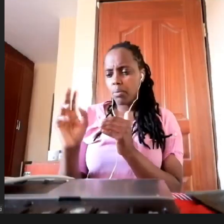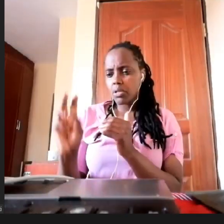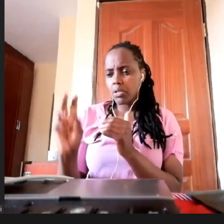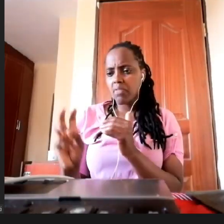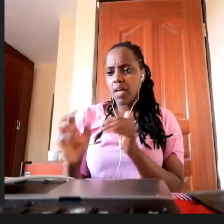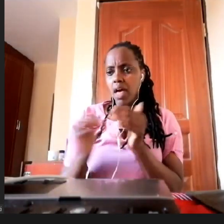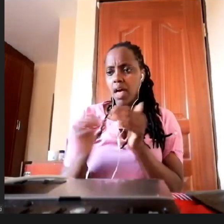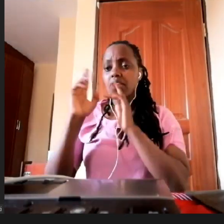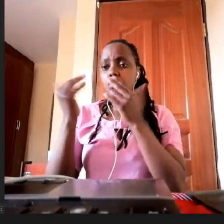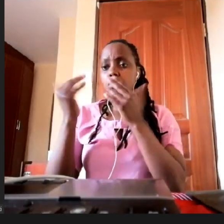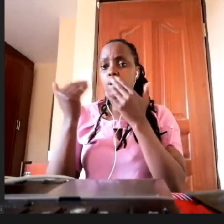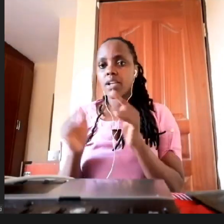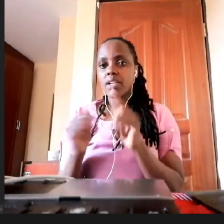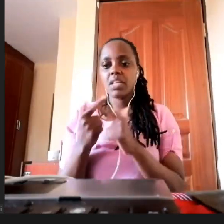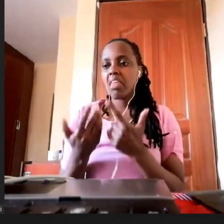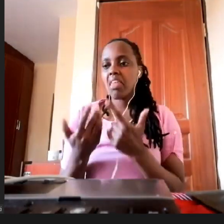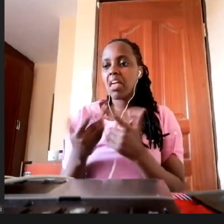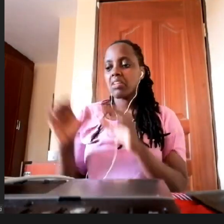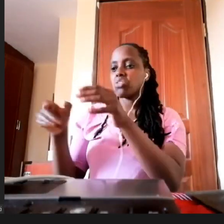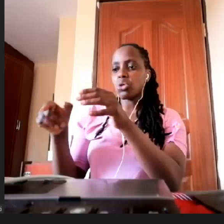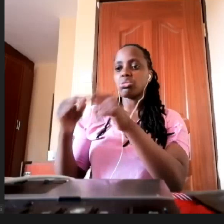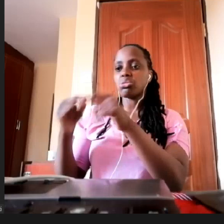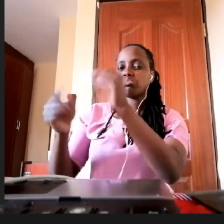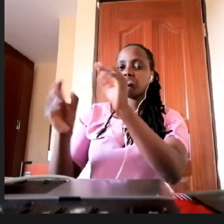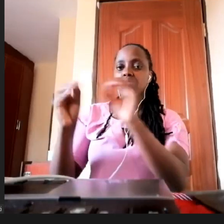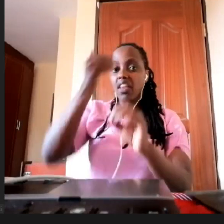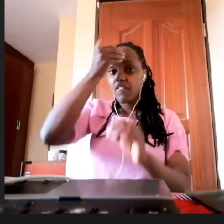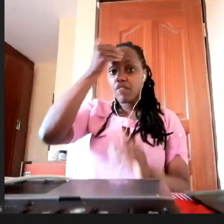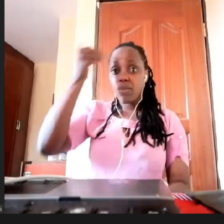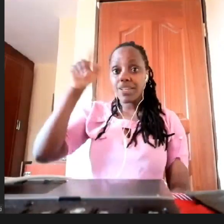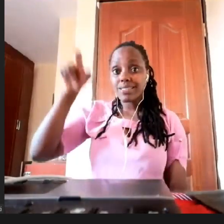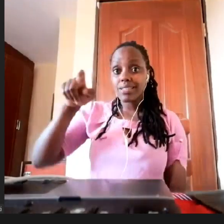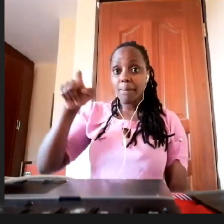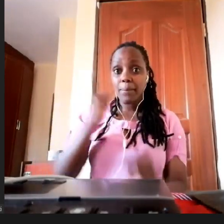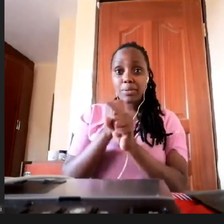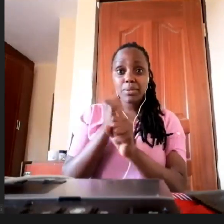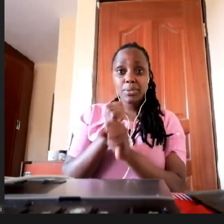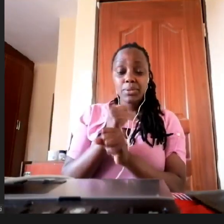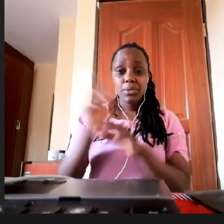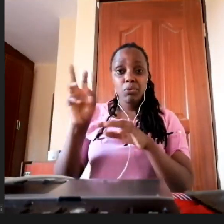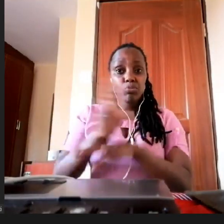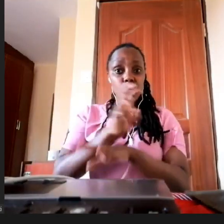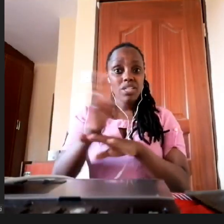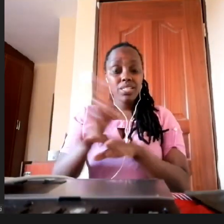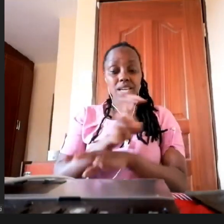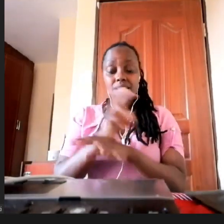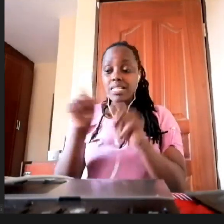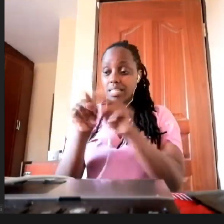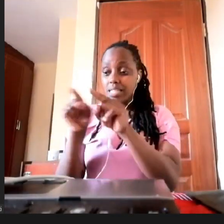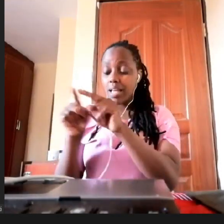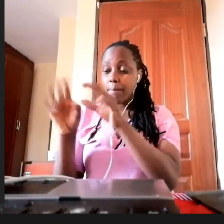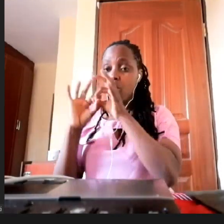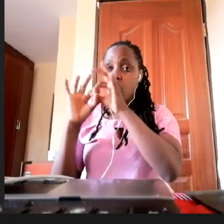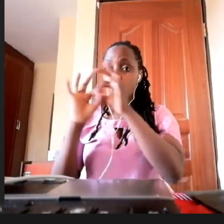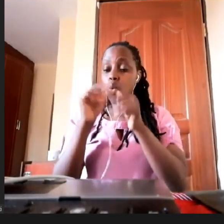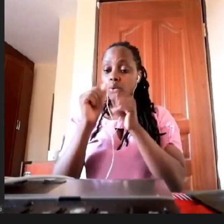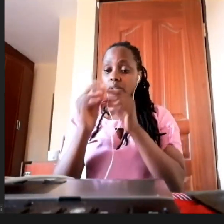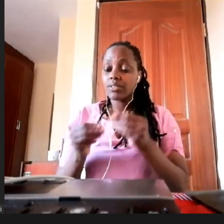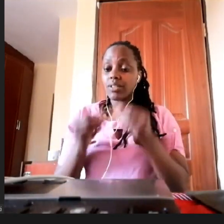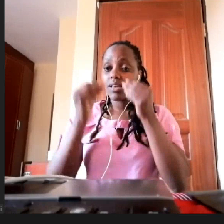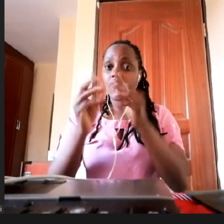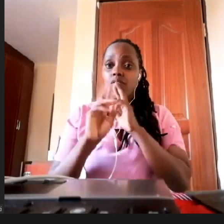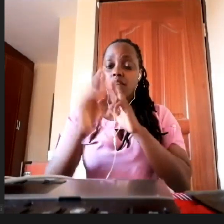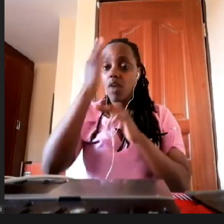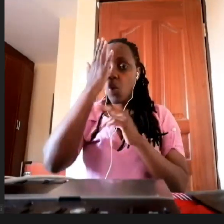process is finished. They forget that they should be doing the monitoring as the coalition that submitted the report, because it's